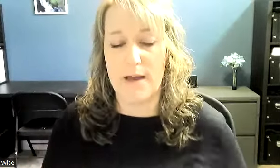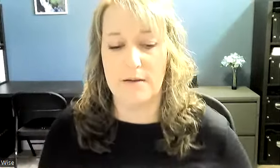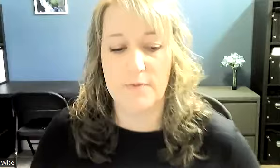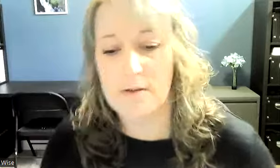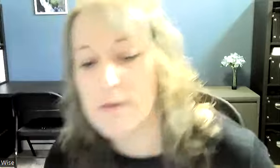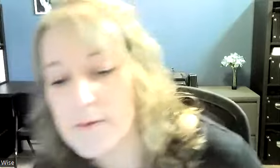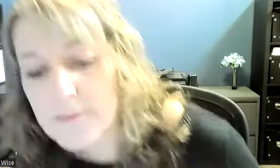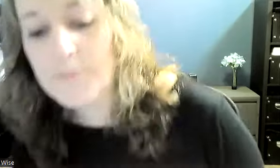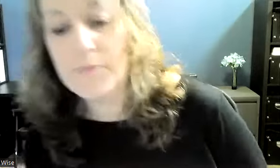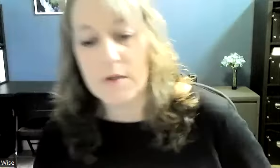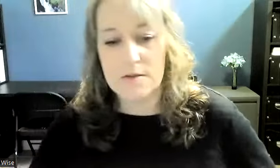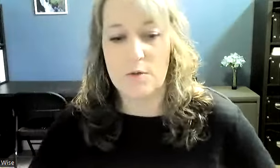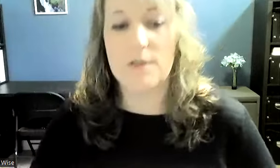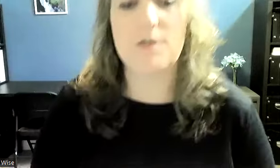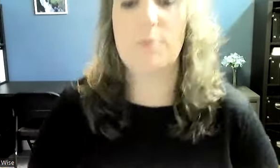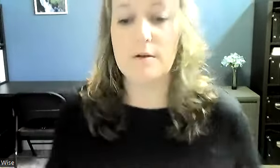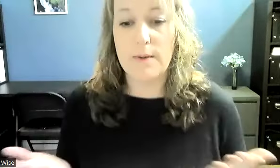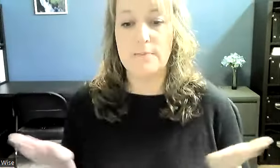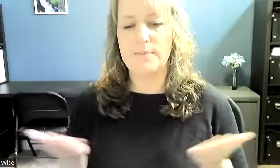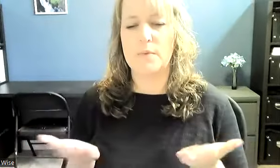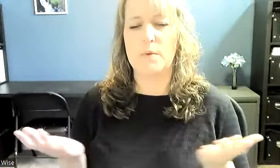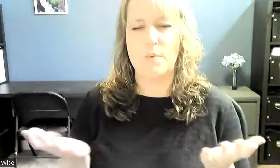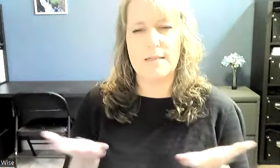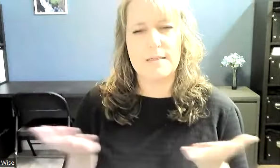and forth. Scoop my chair up a little bit. What?